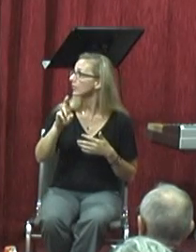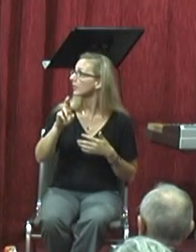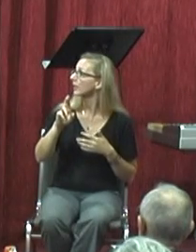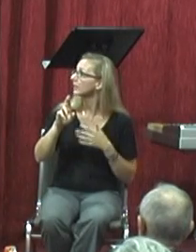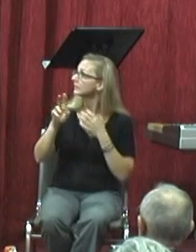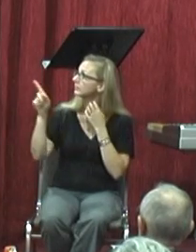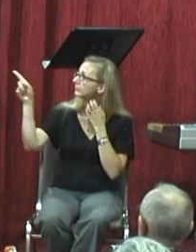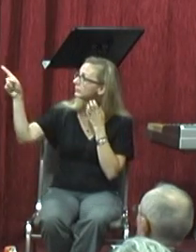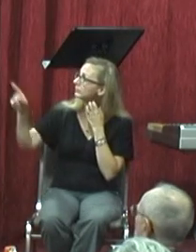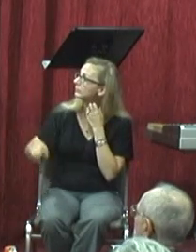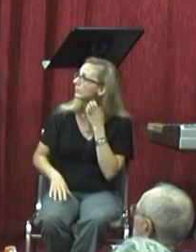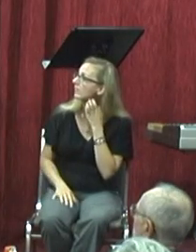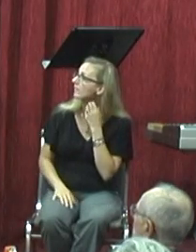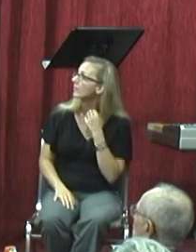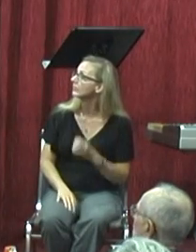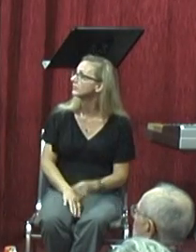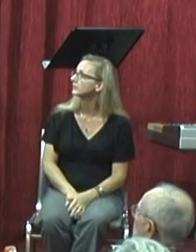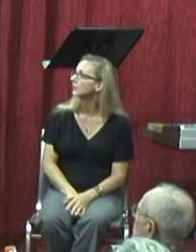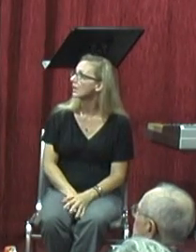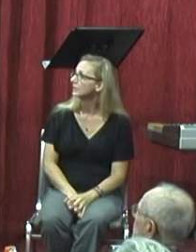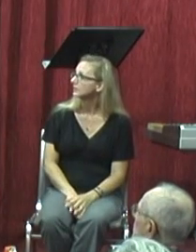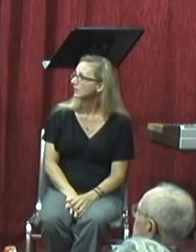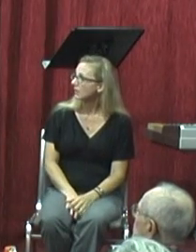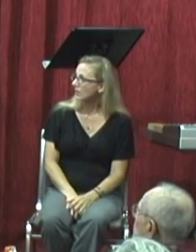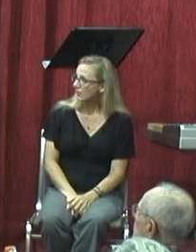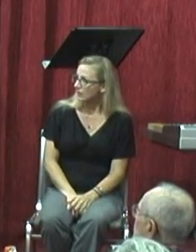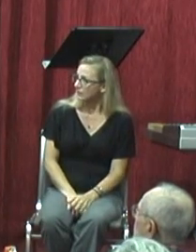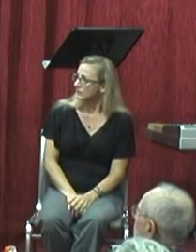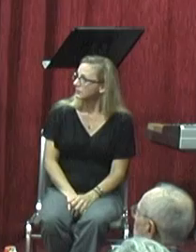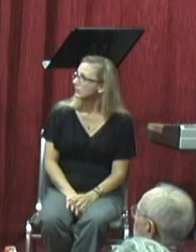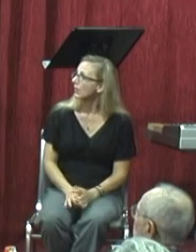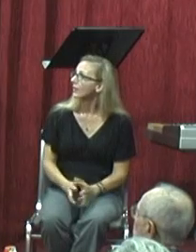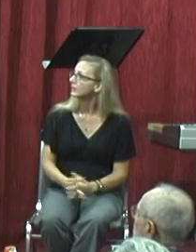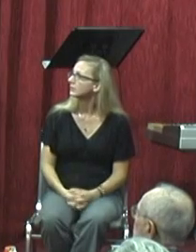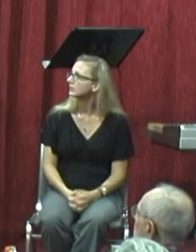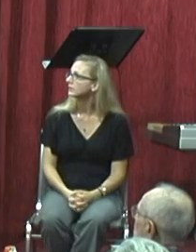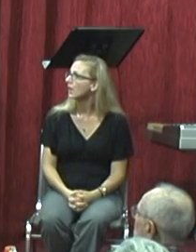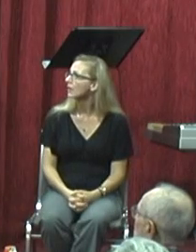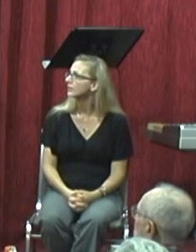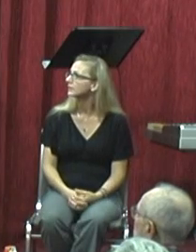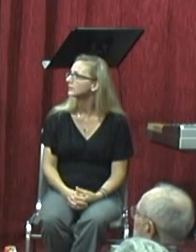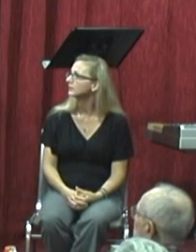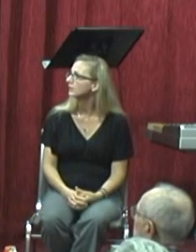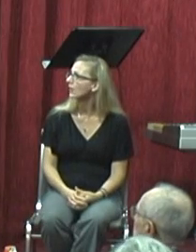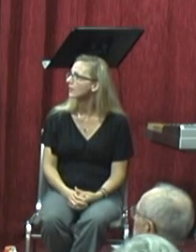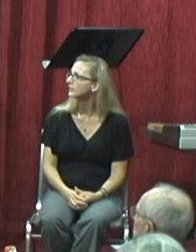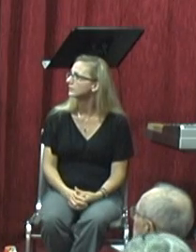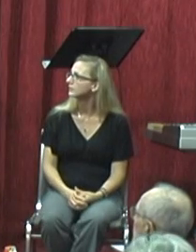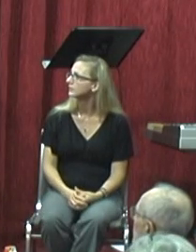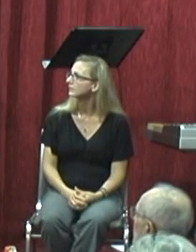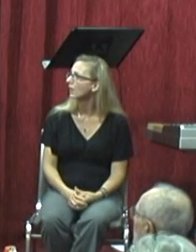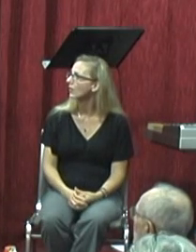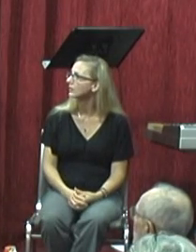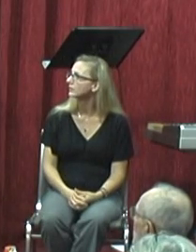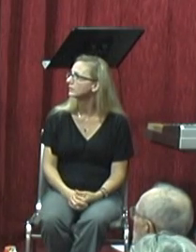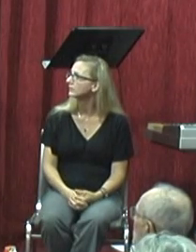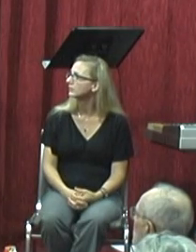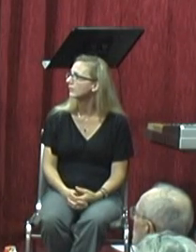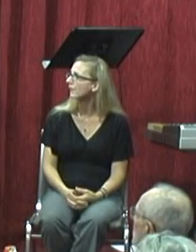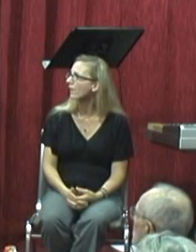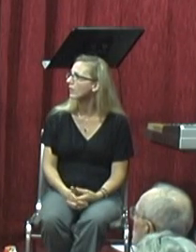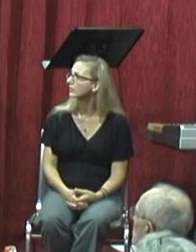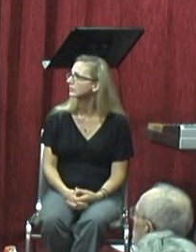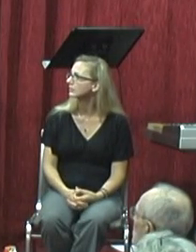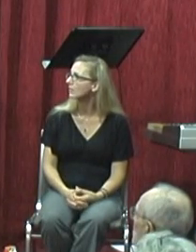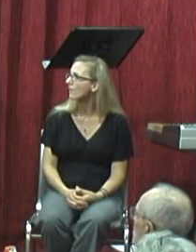no longer will any of them teach his fellow community member or his brother, saying, know Adonai, for all will know